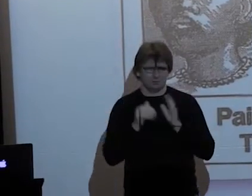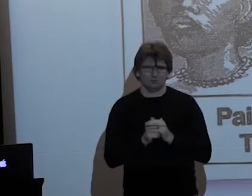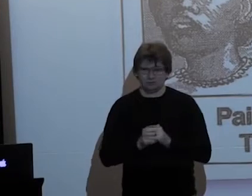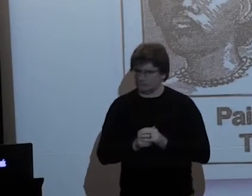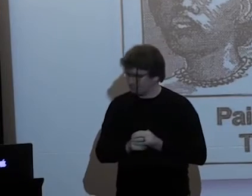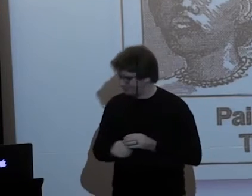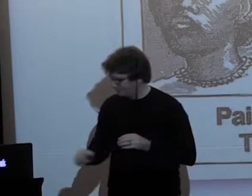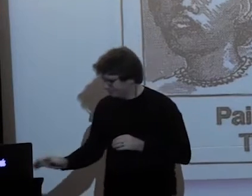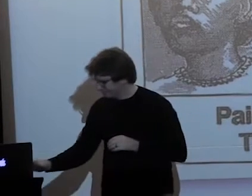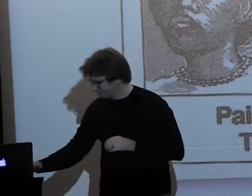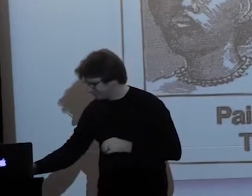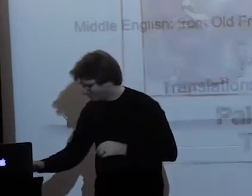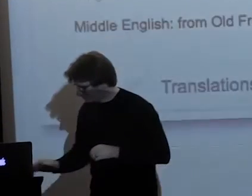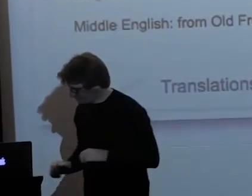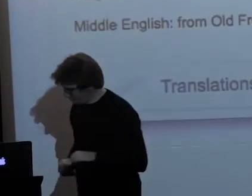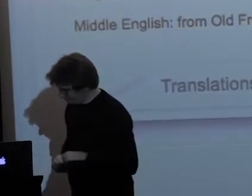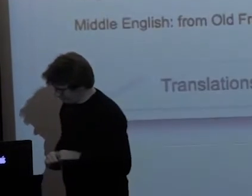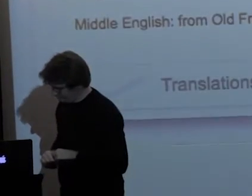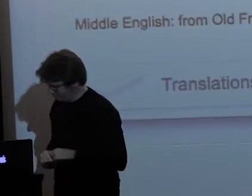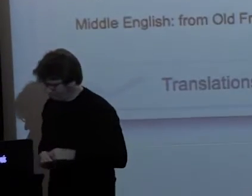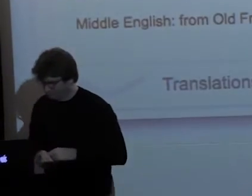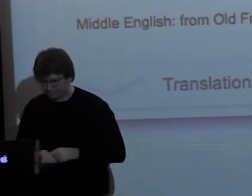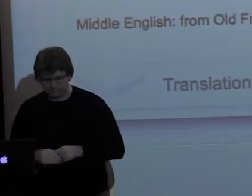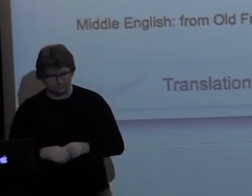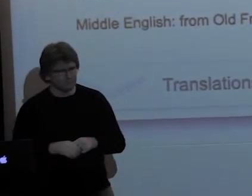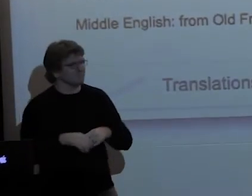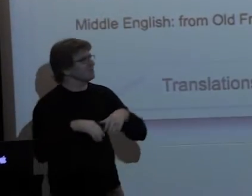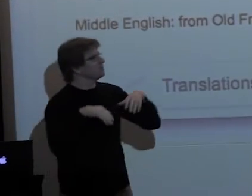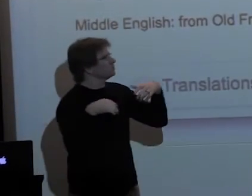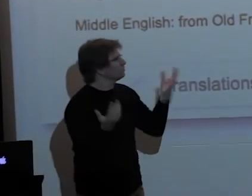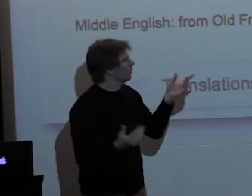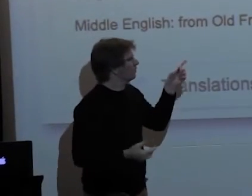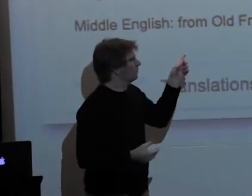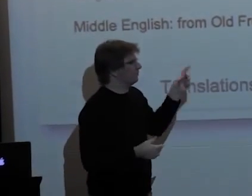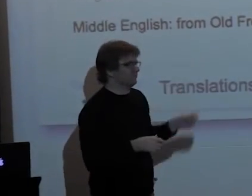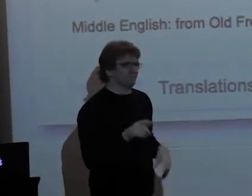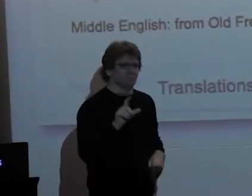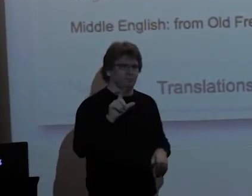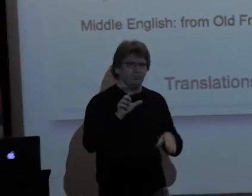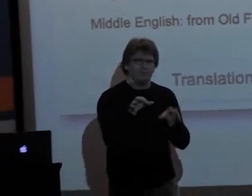And all because they're breaking a norm or an expectation of what should be normal.